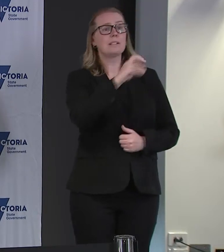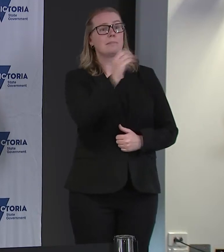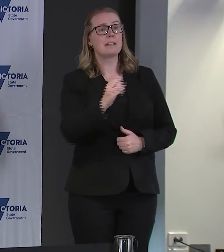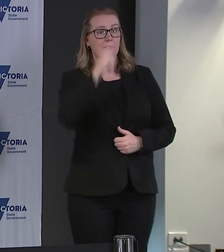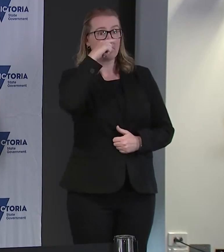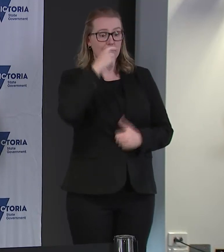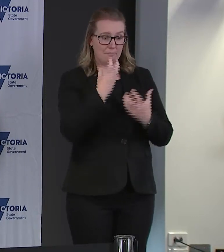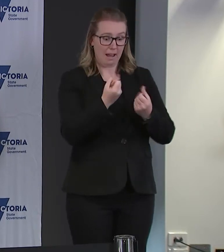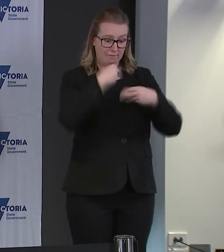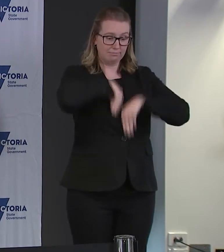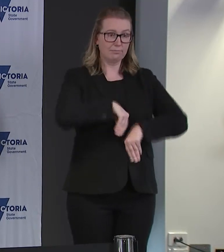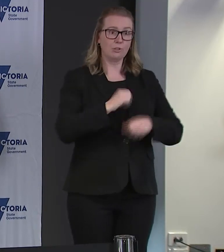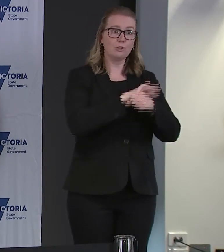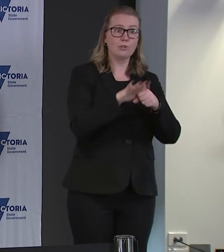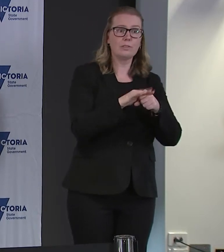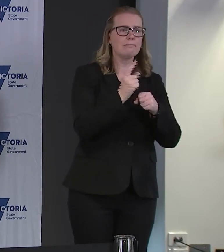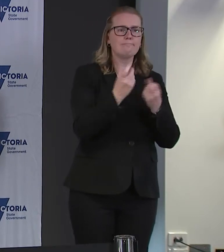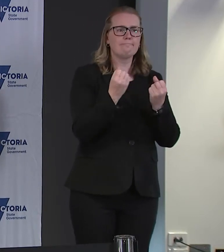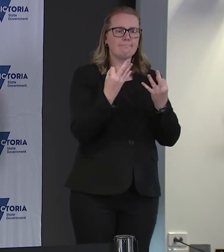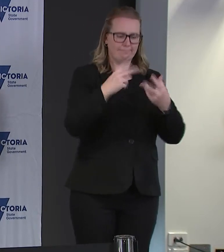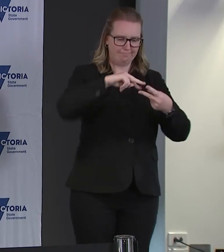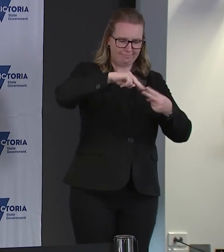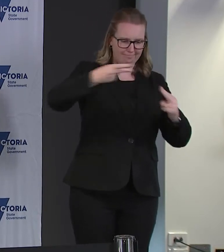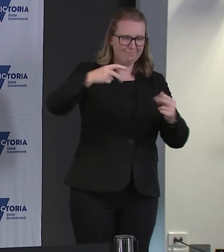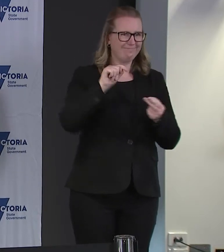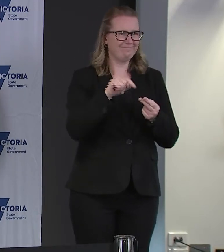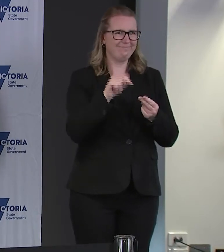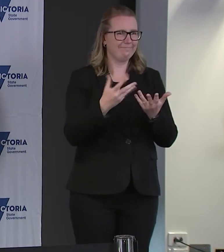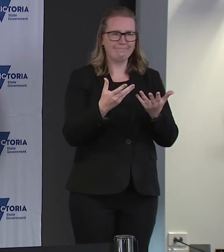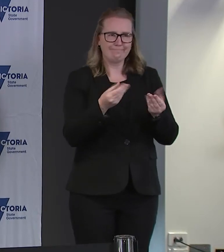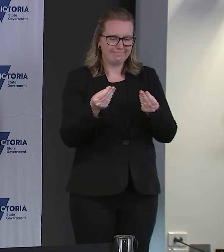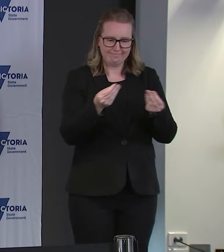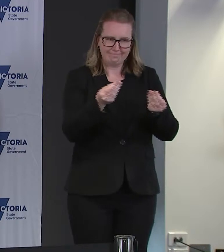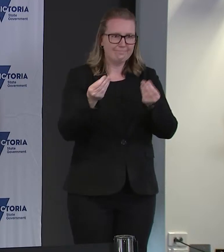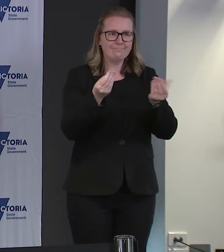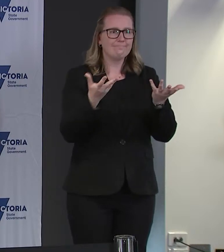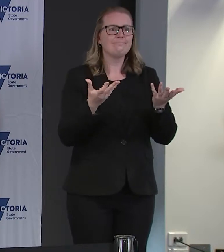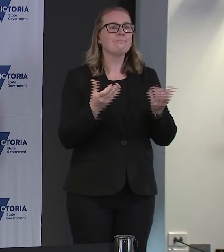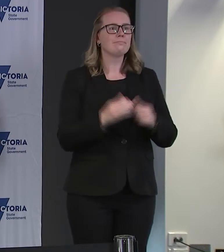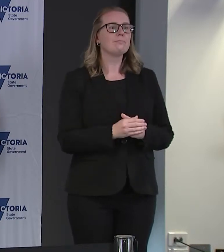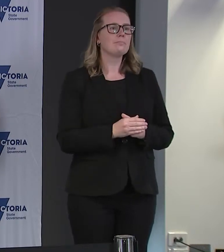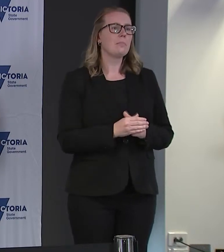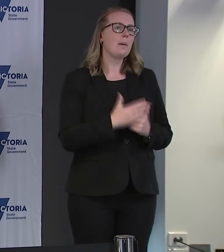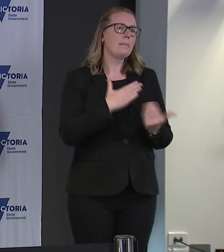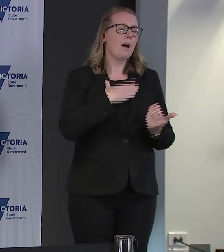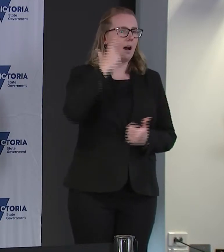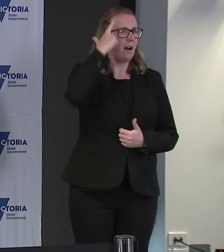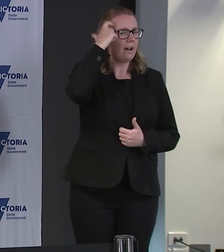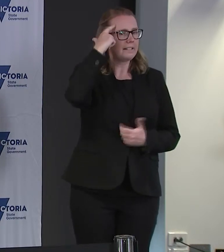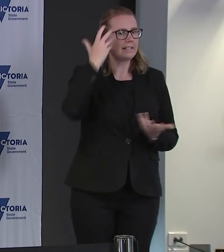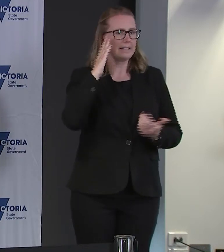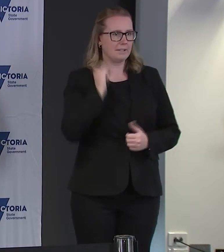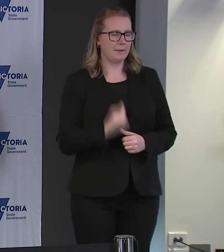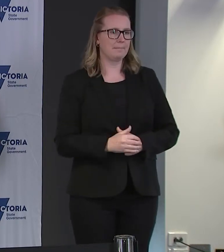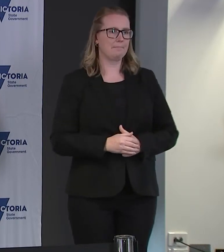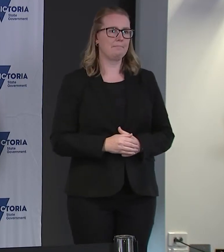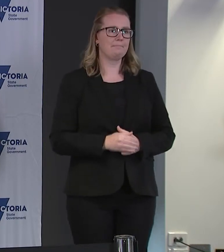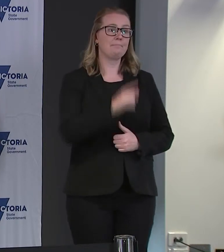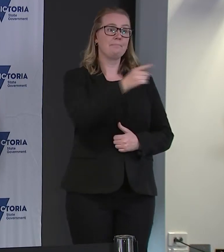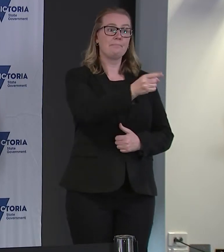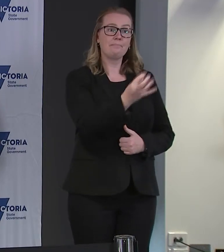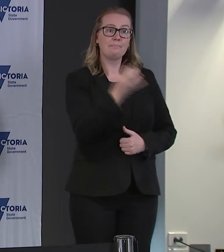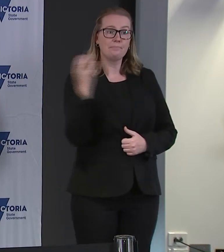are positive who we do not have a genetic barcode for. So that's my strongest hypothesis, I think. Professor, does that a leak